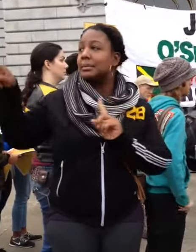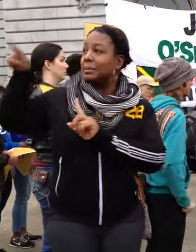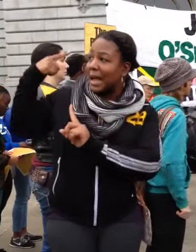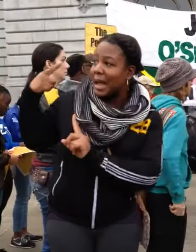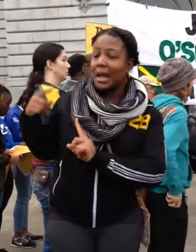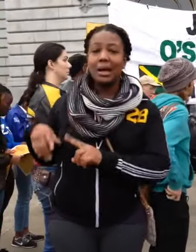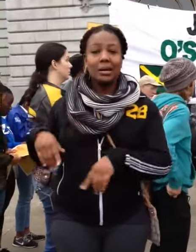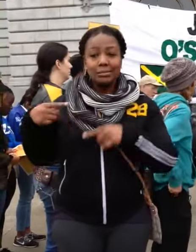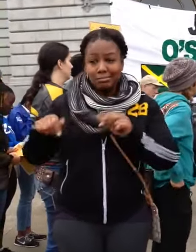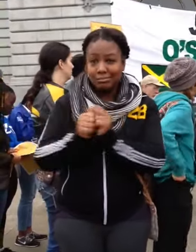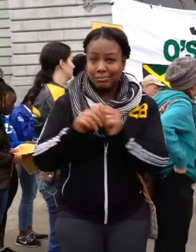Dave Rivera.